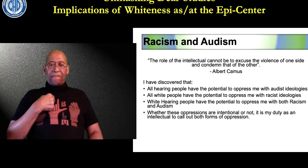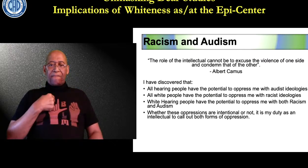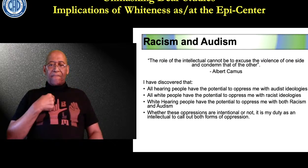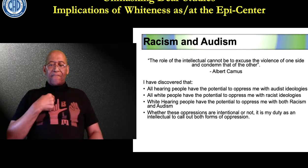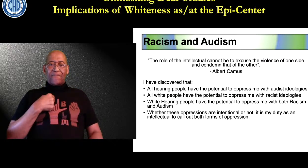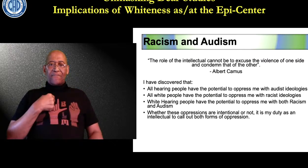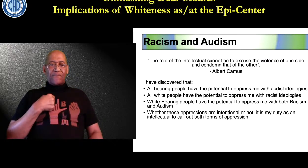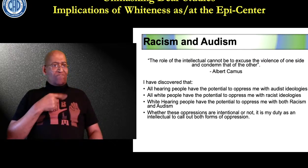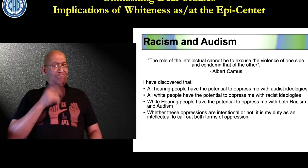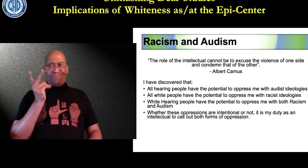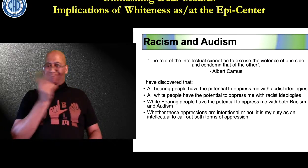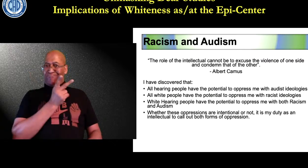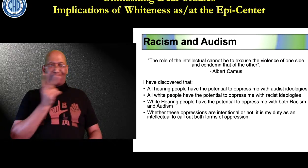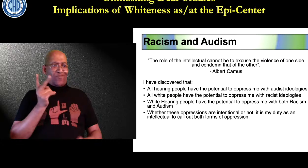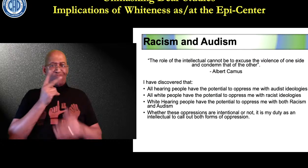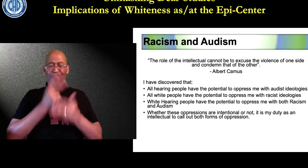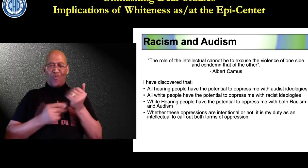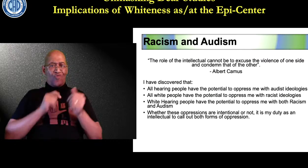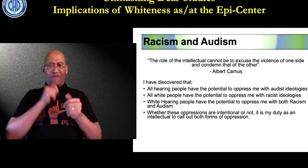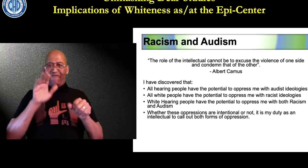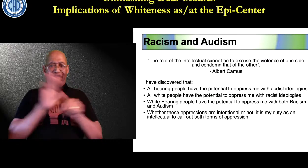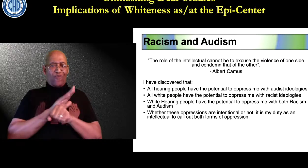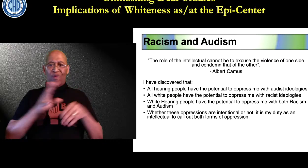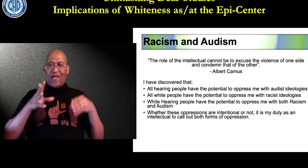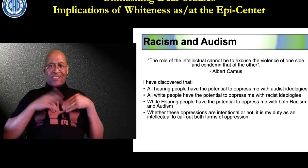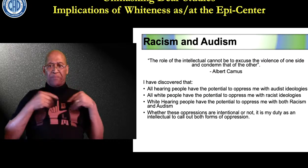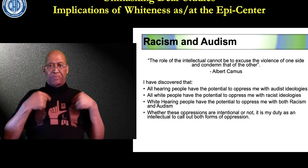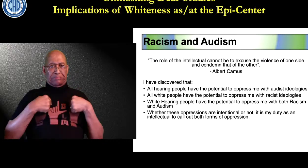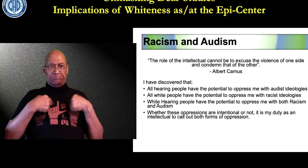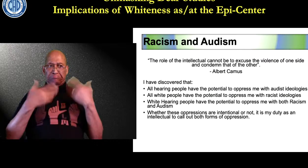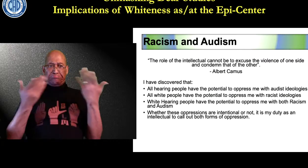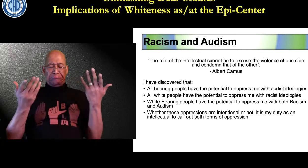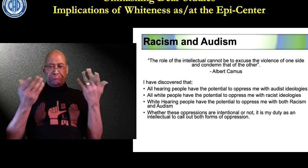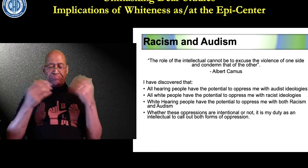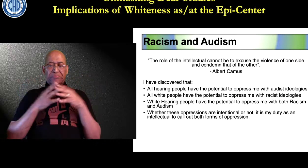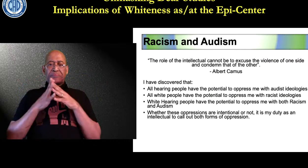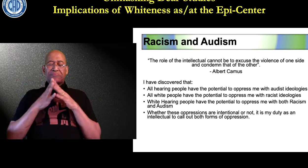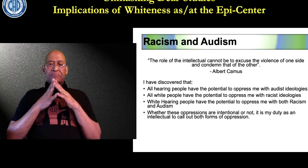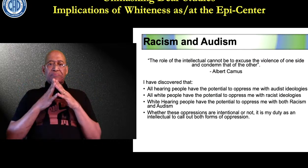if both of these worlds don't understand me?